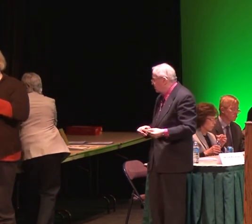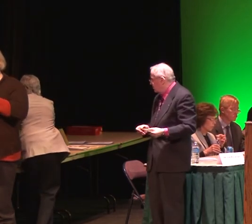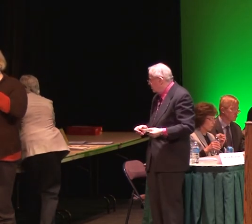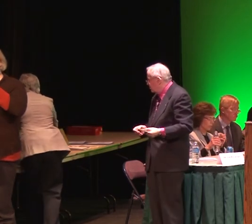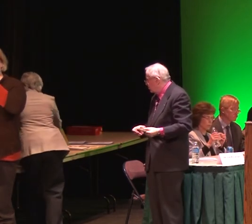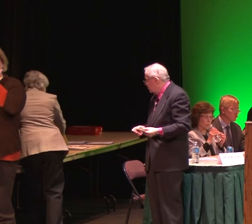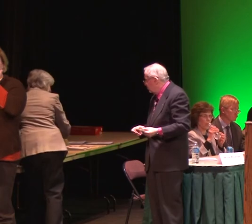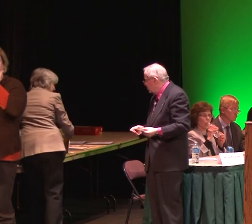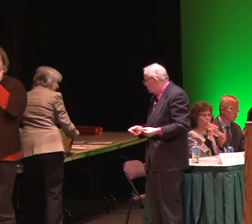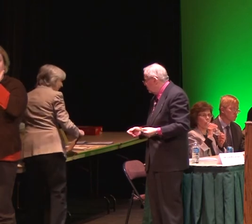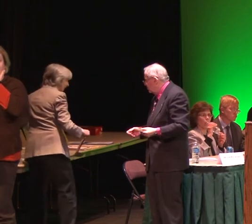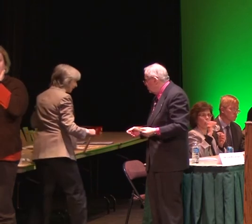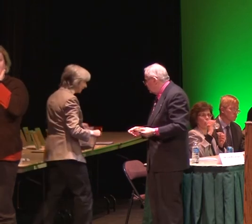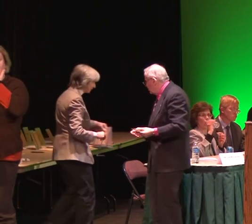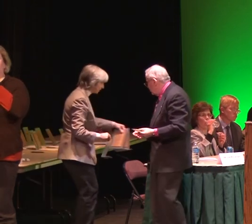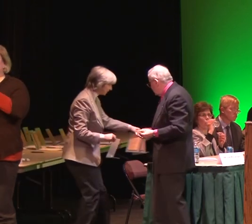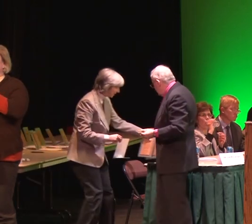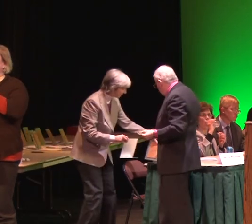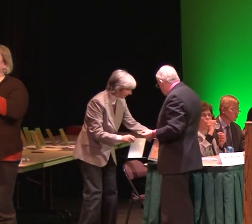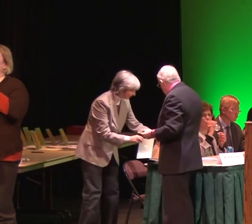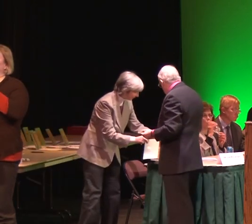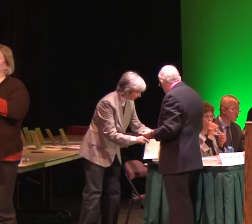The next team award